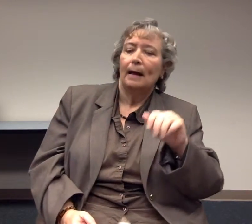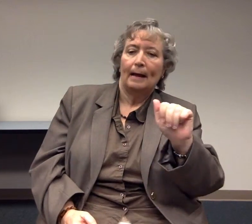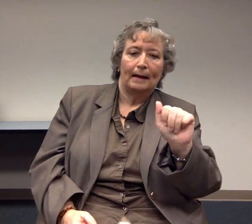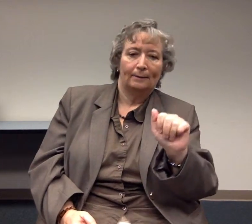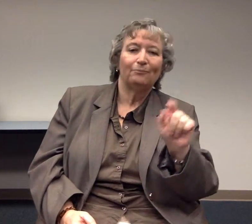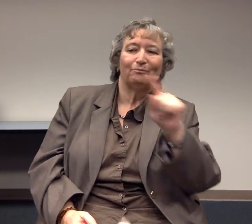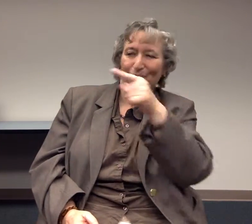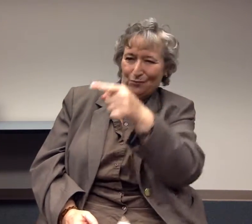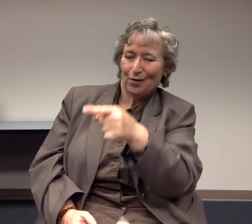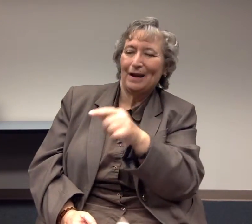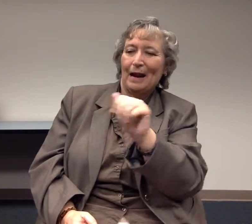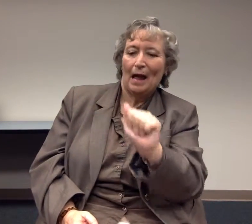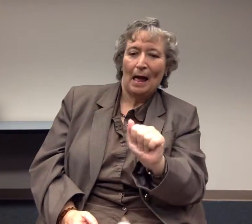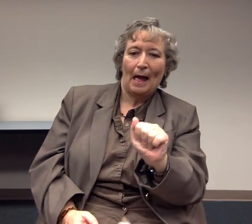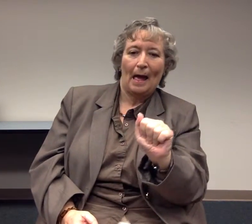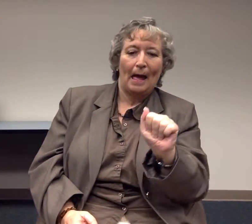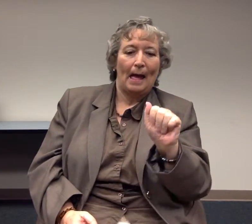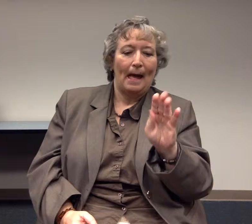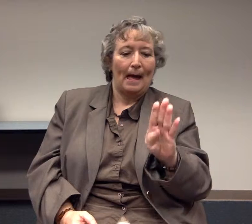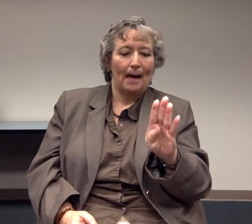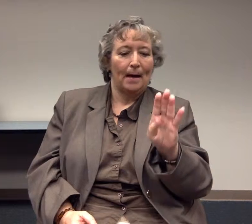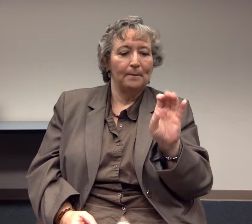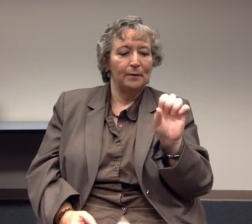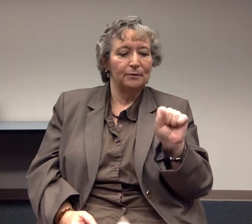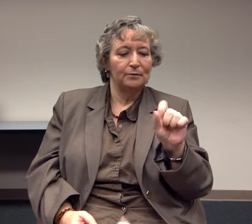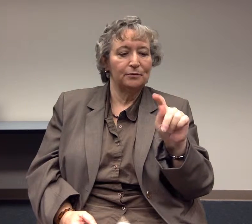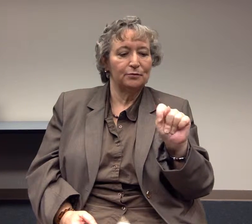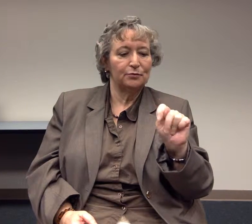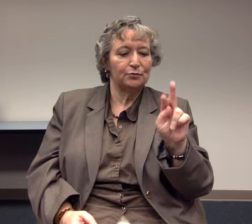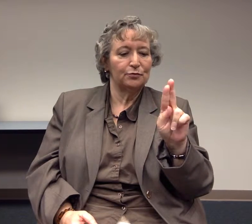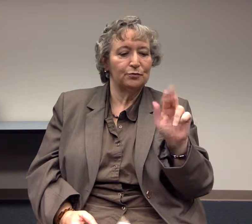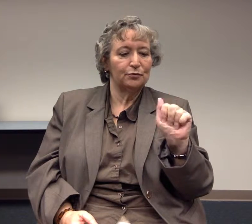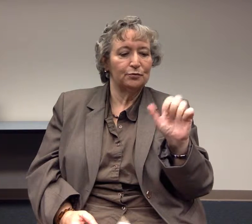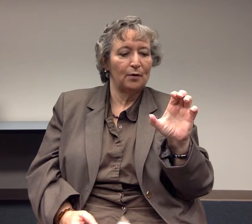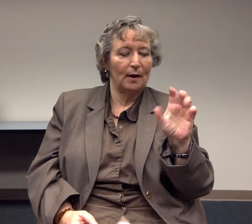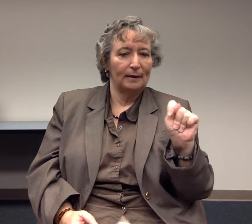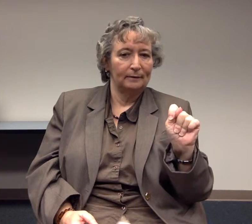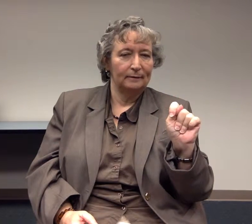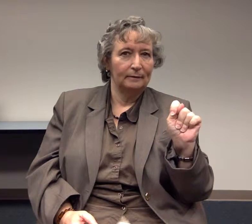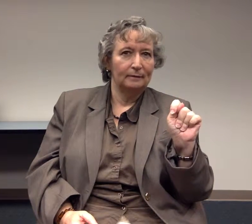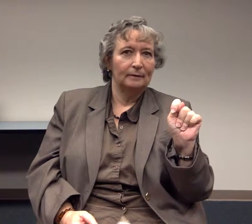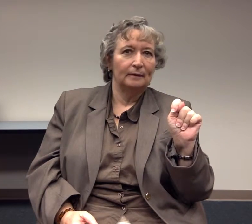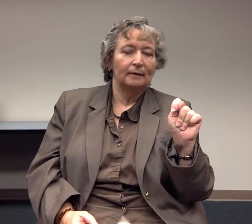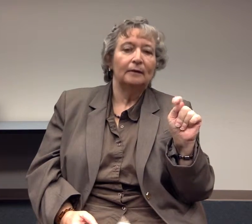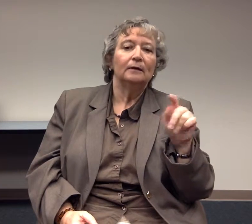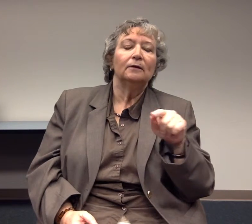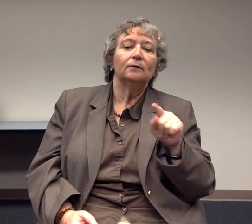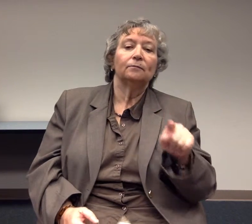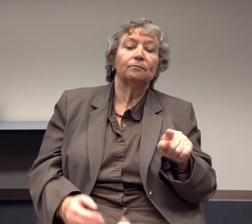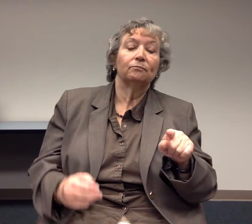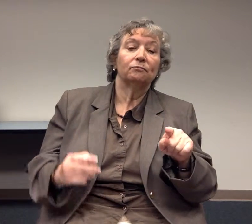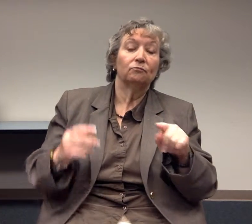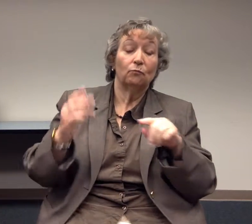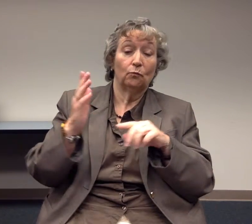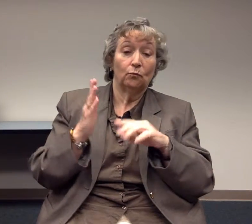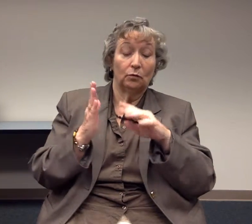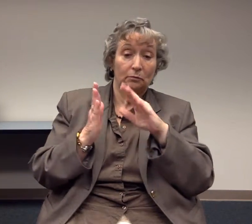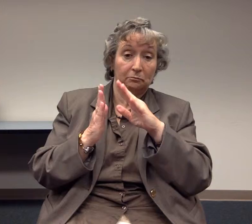pretend, when she painted her flowers, she would pretend she was painting it from maybe a bumblebee's point of view. Because that bumblebee would go inside